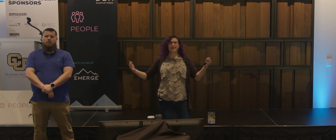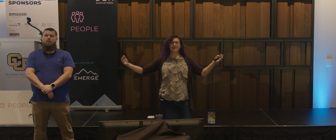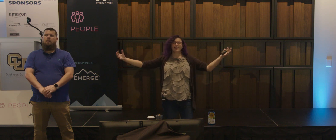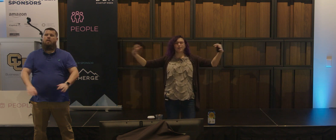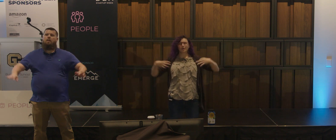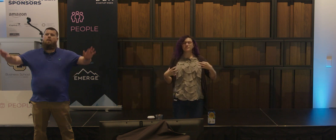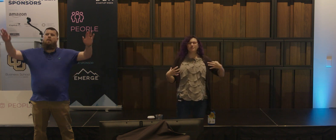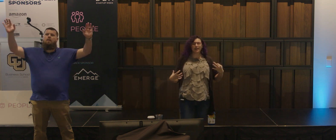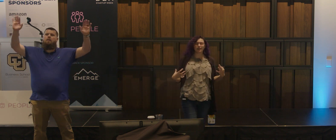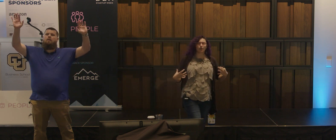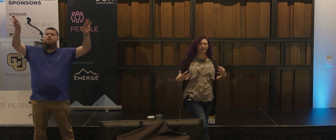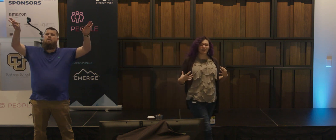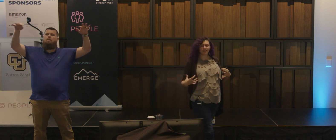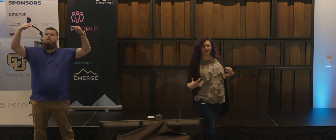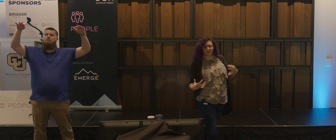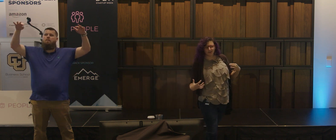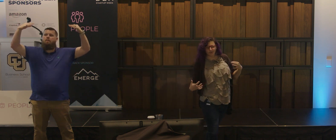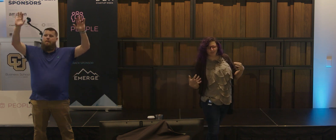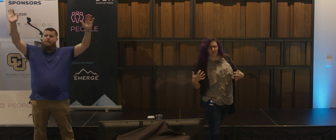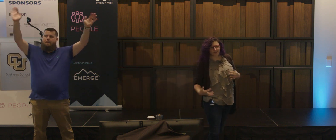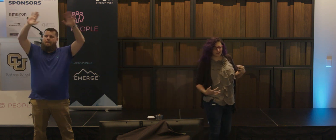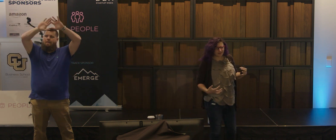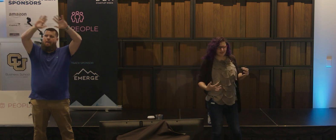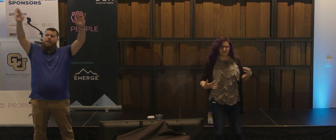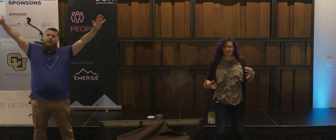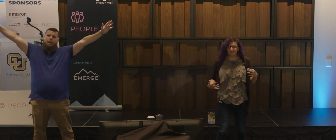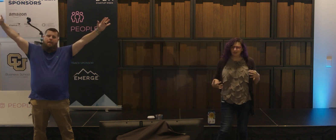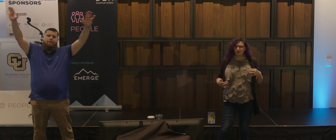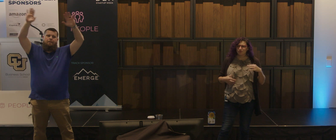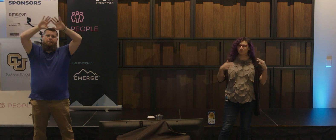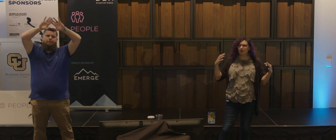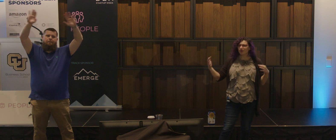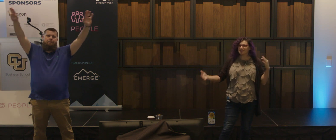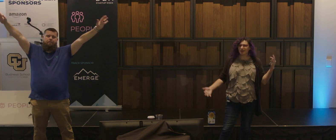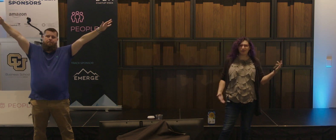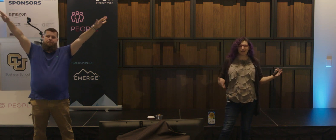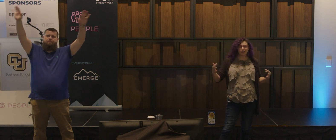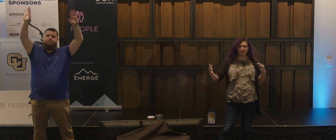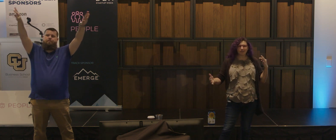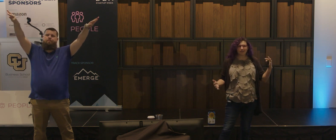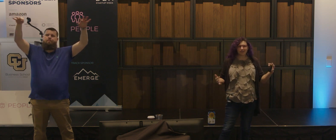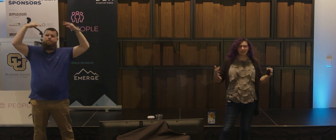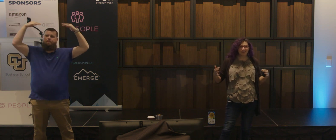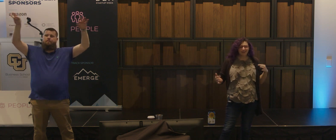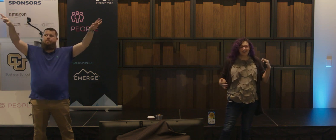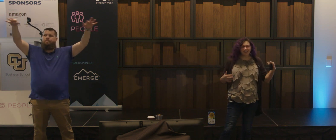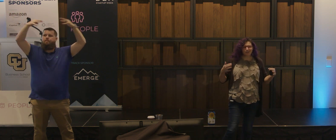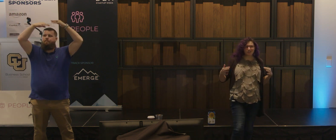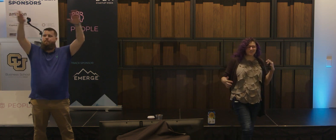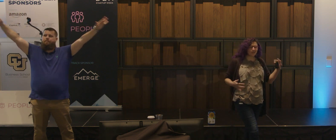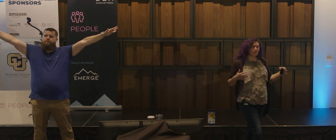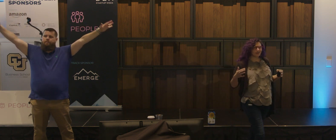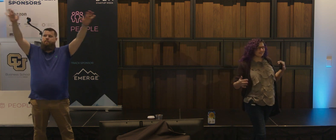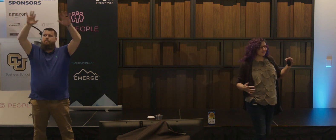All right, I know that was very quick. Bring it on in. Focus on back up here.